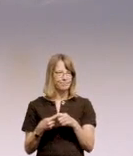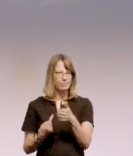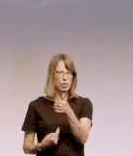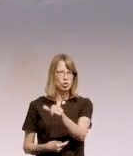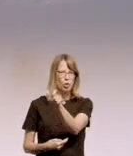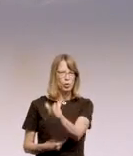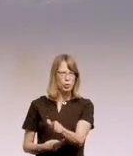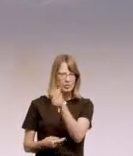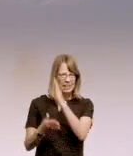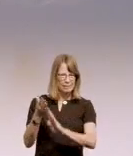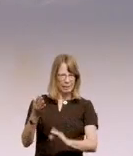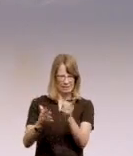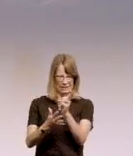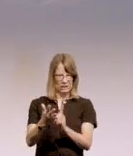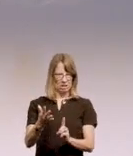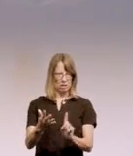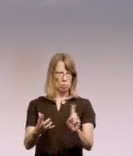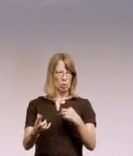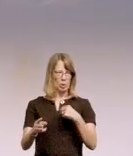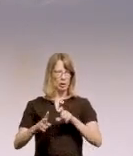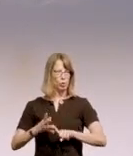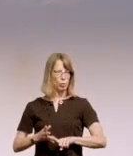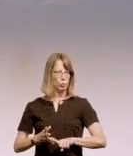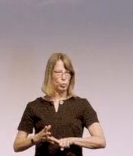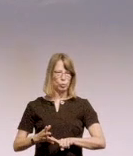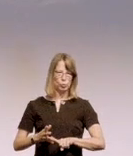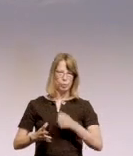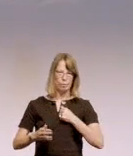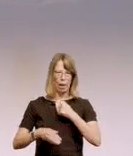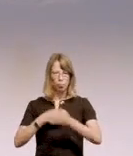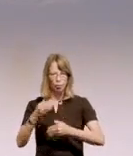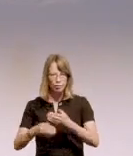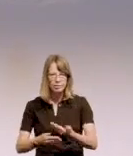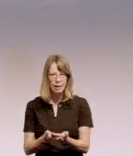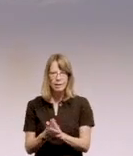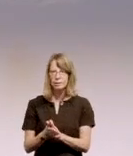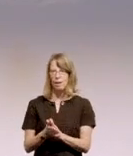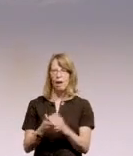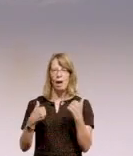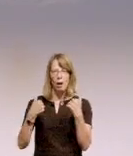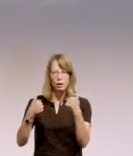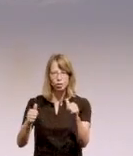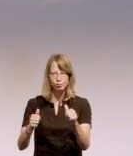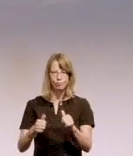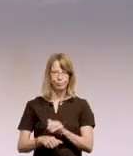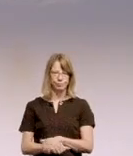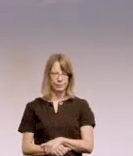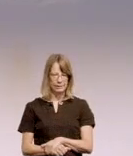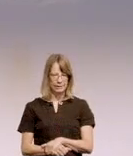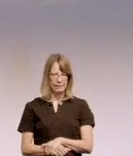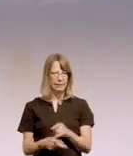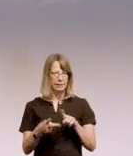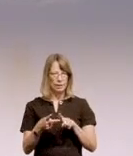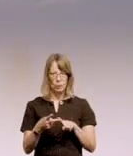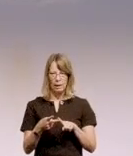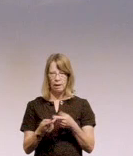experience designer do? So what do I do? What's the process and what's the toolkit that I use to achieve a successful outcome? And the second